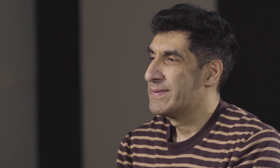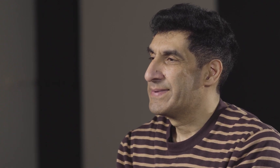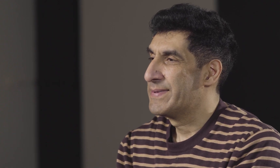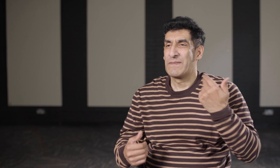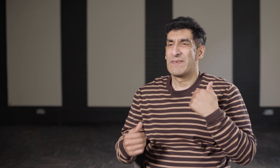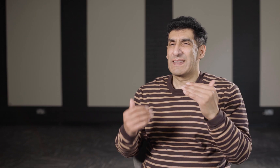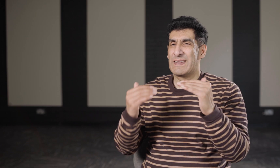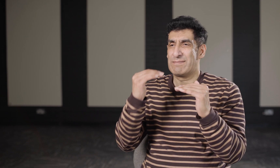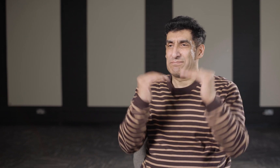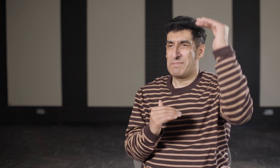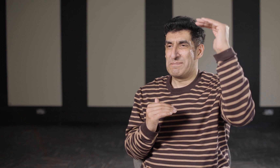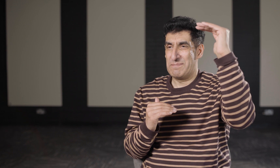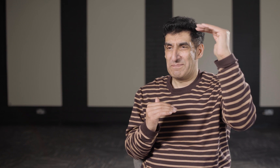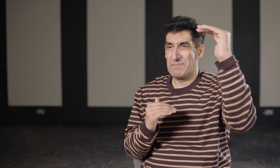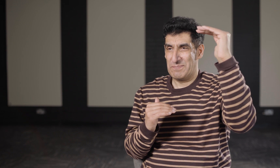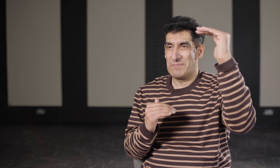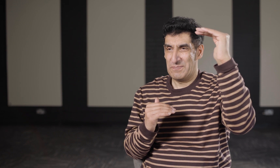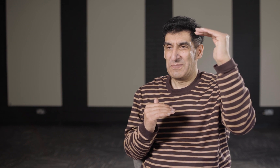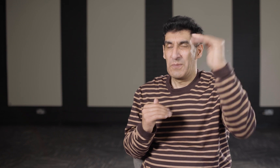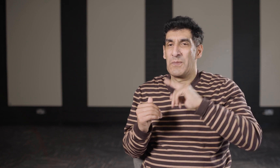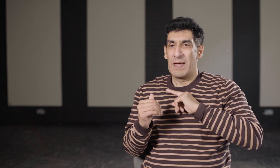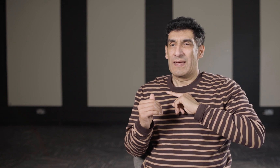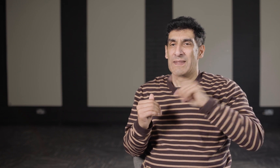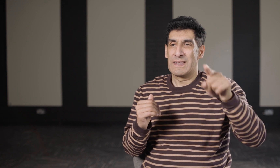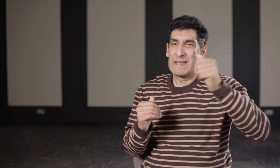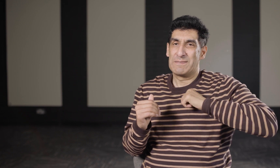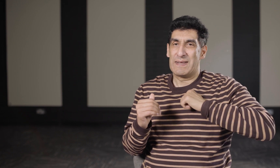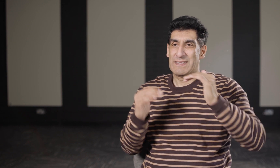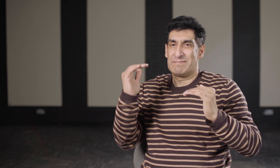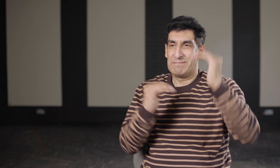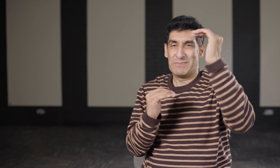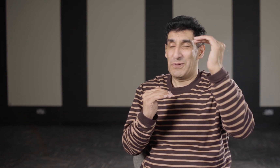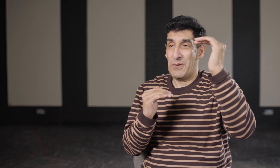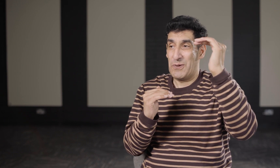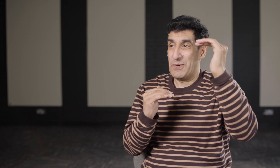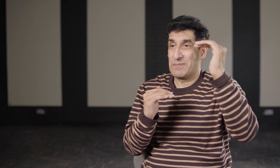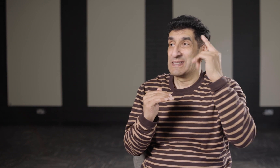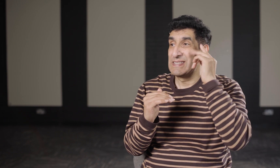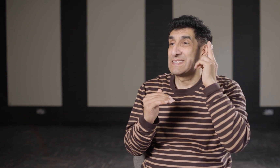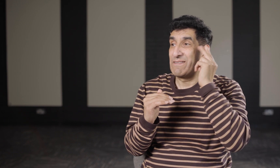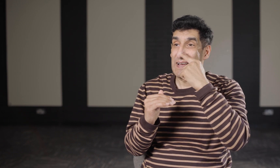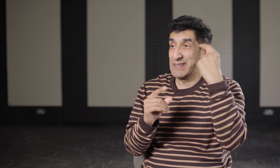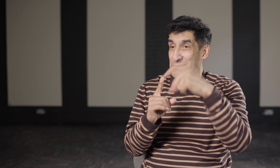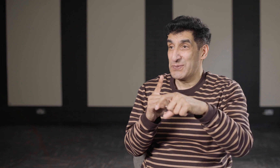are superior to deaf people, and that for deaf people it's not possible to achieve. But it is, I